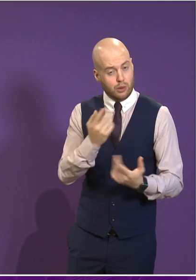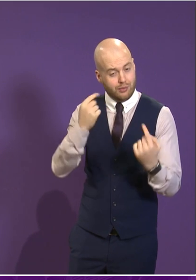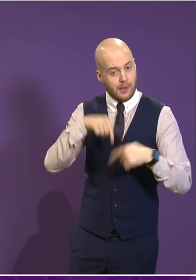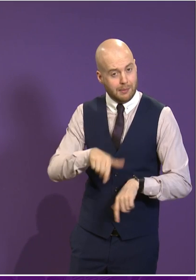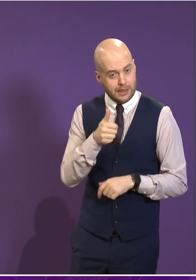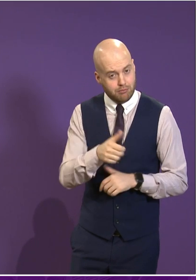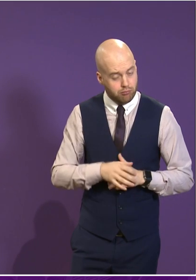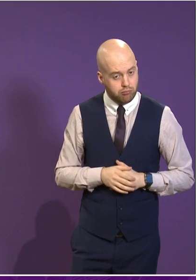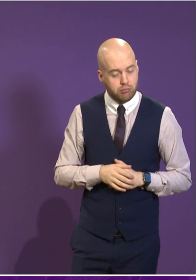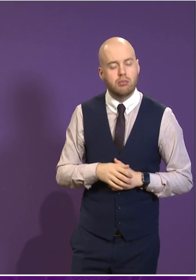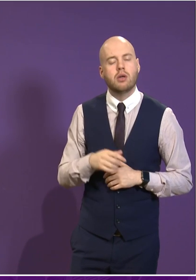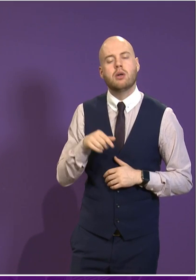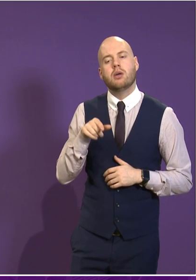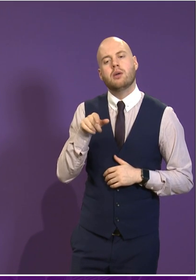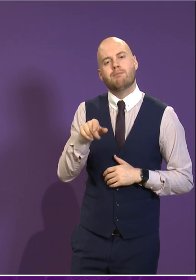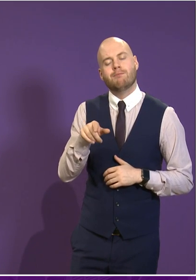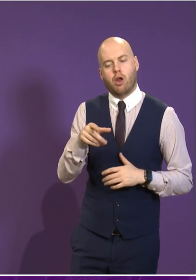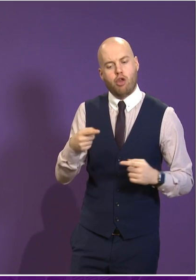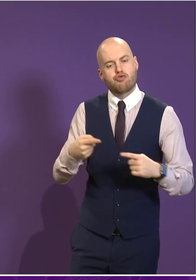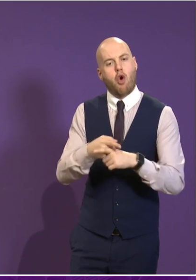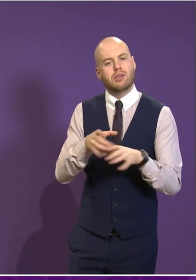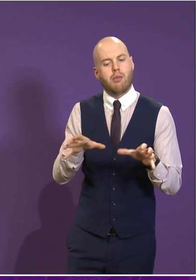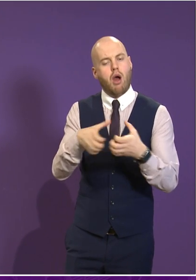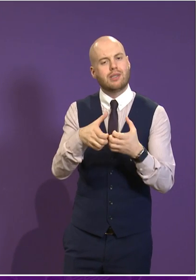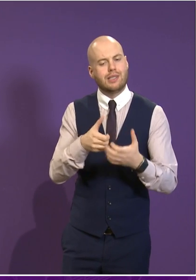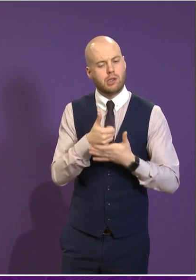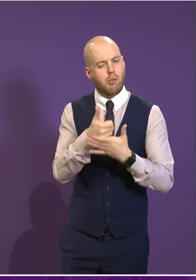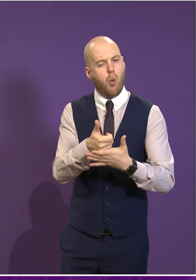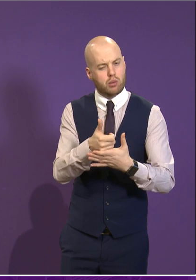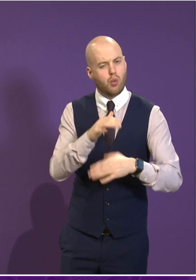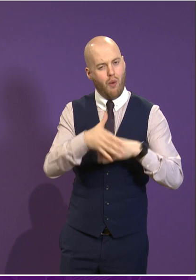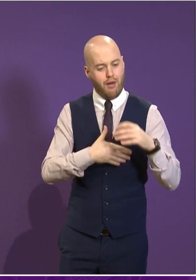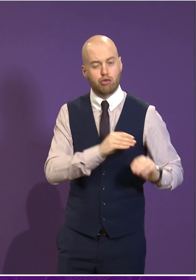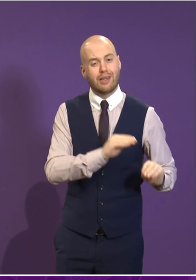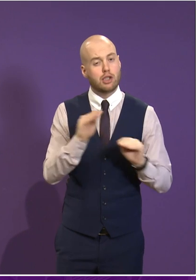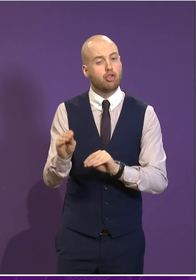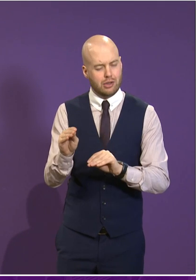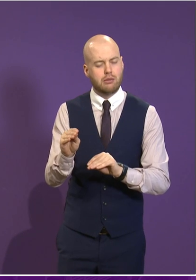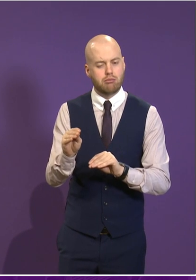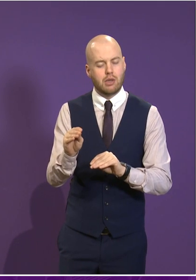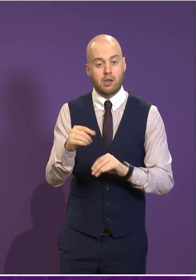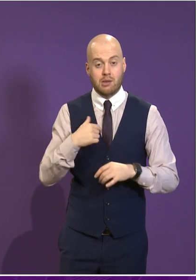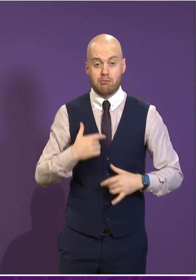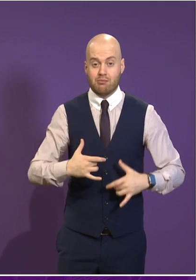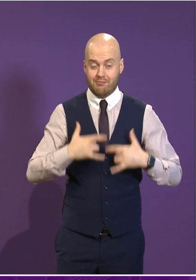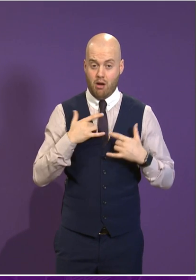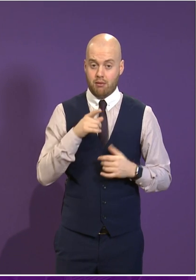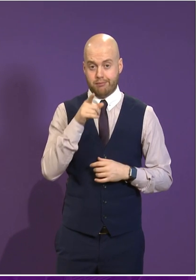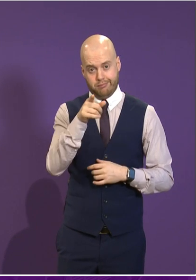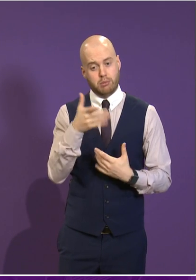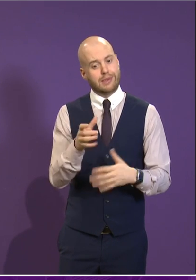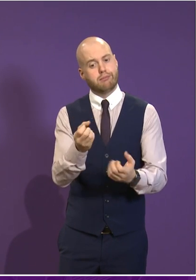think there's cross-party support on this whole issue around transition, and I think what the Cabinet Secretary has said this